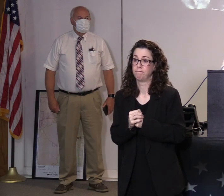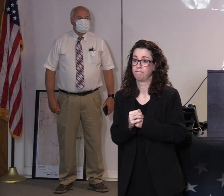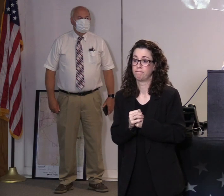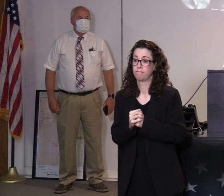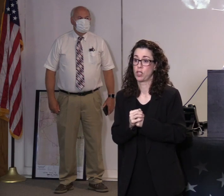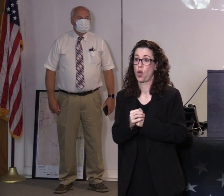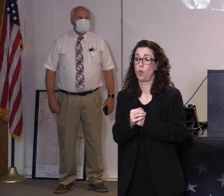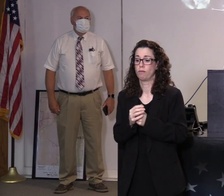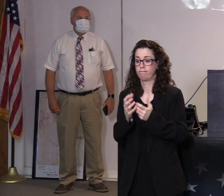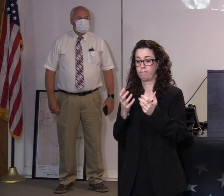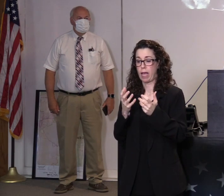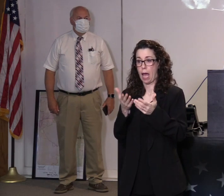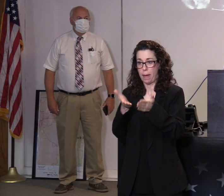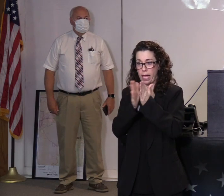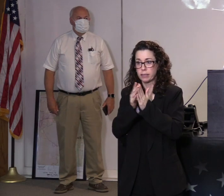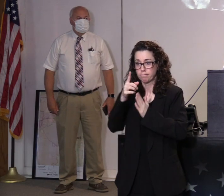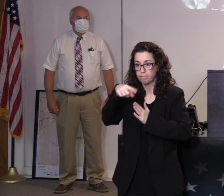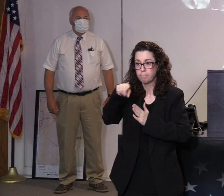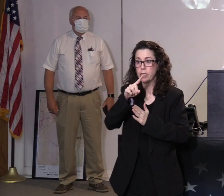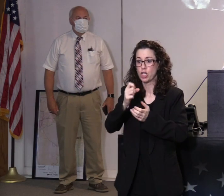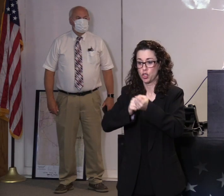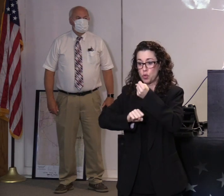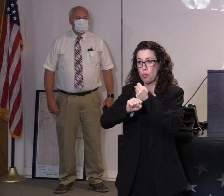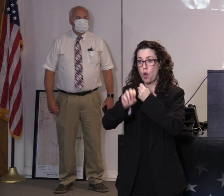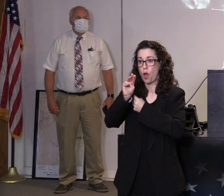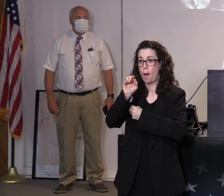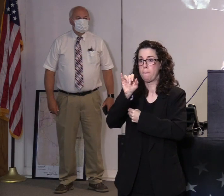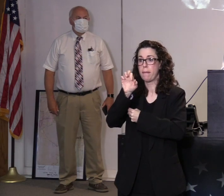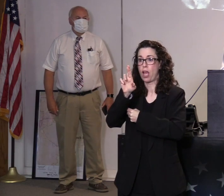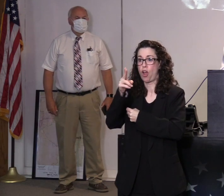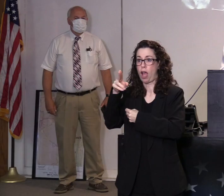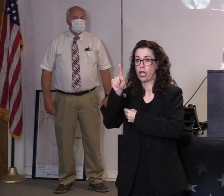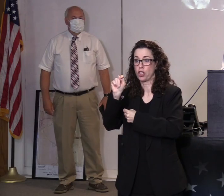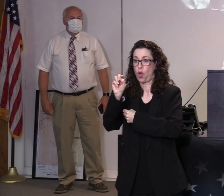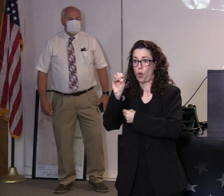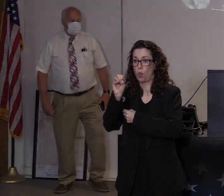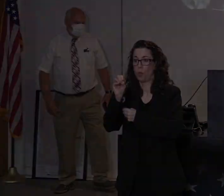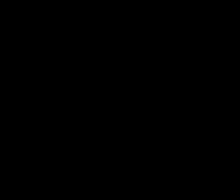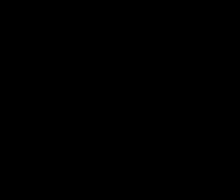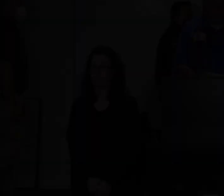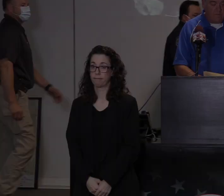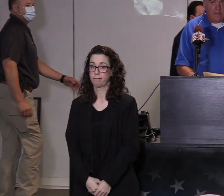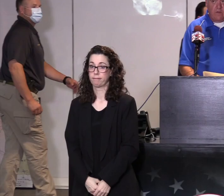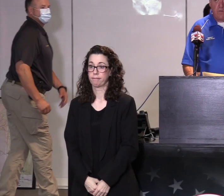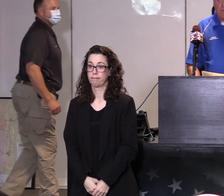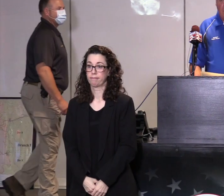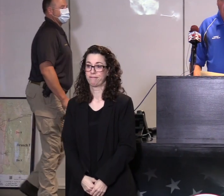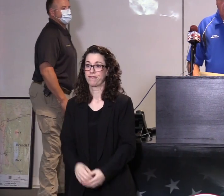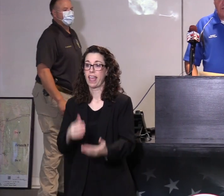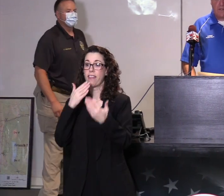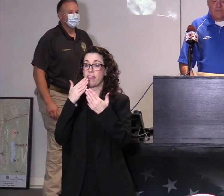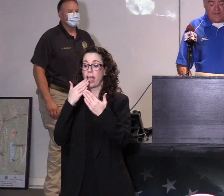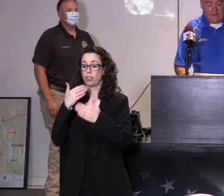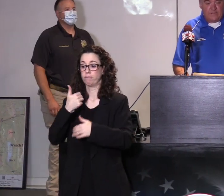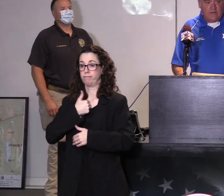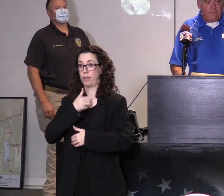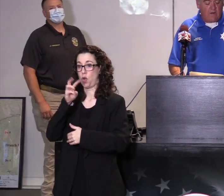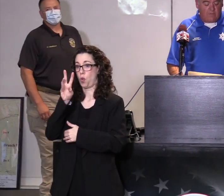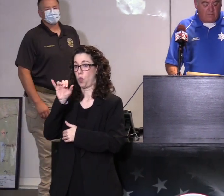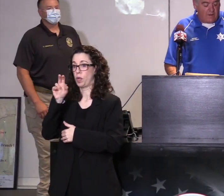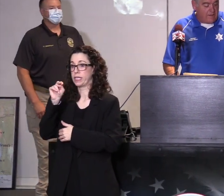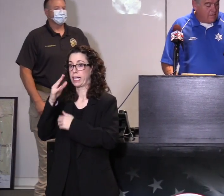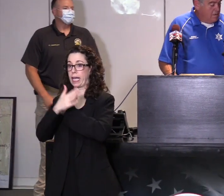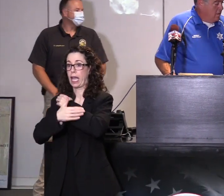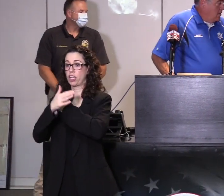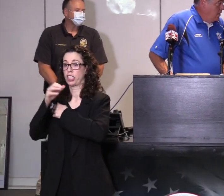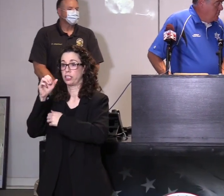let's support Mayor Hutto, and when in public, we need to wear a mask. Thank you. Thank you. I'm Wilson County Sheriff